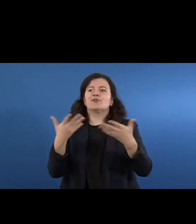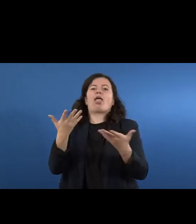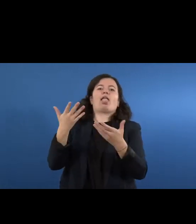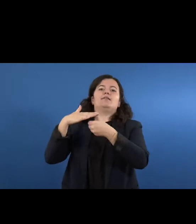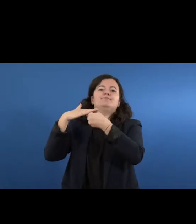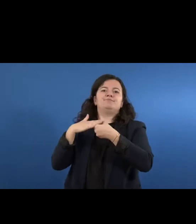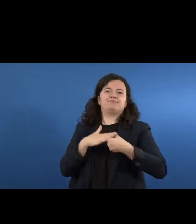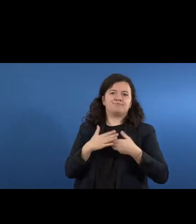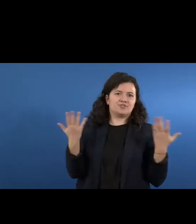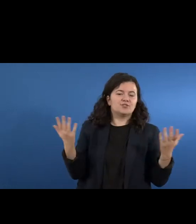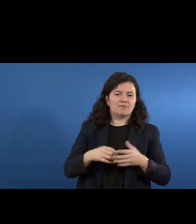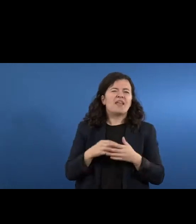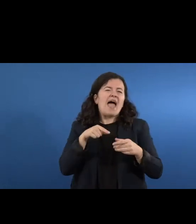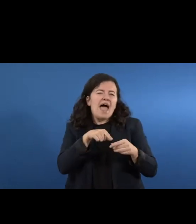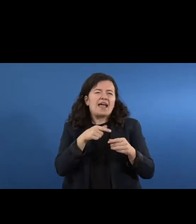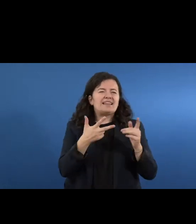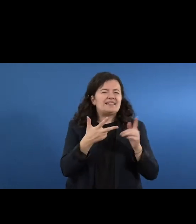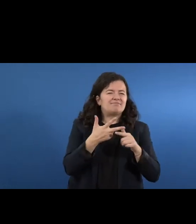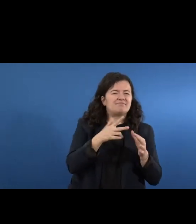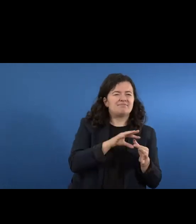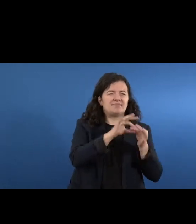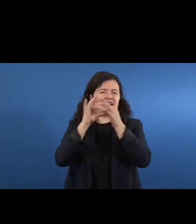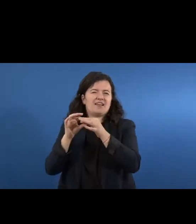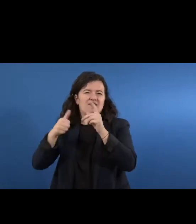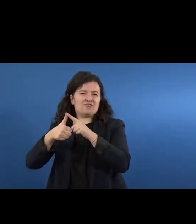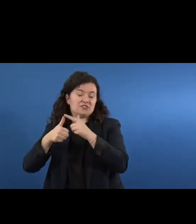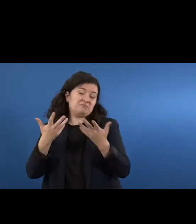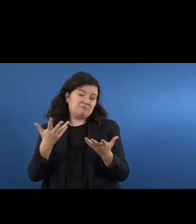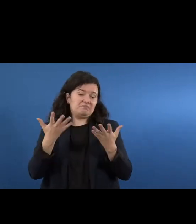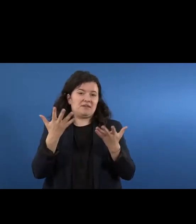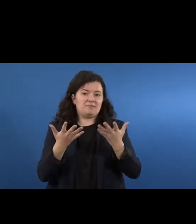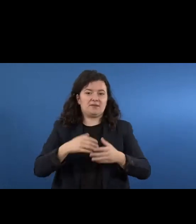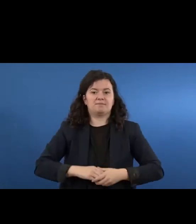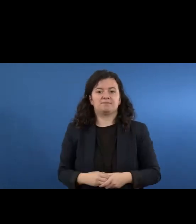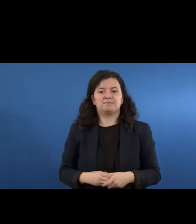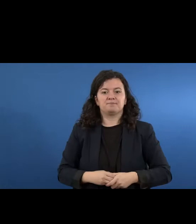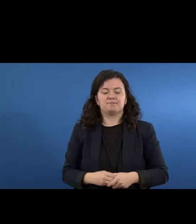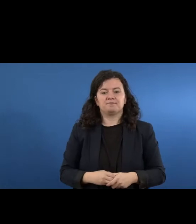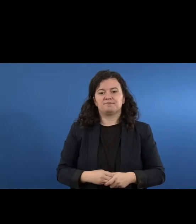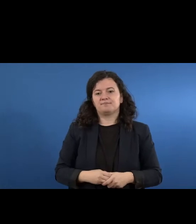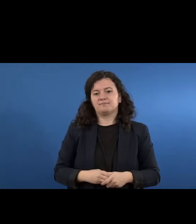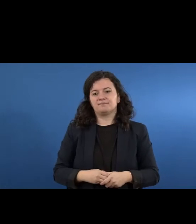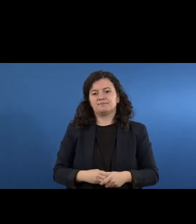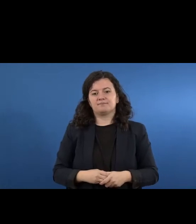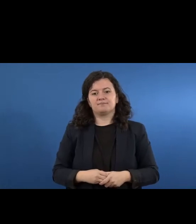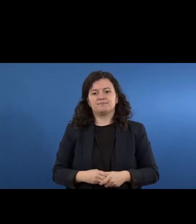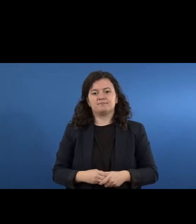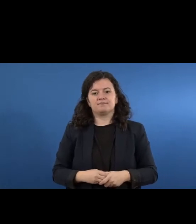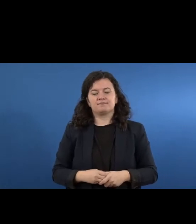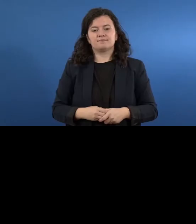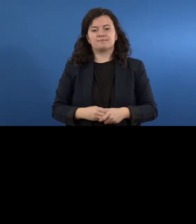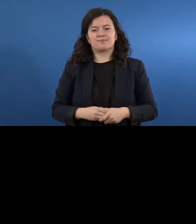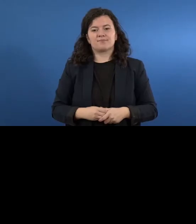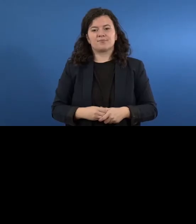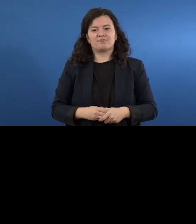negative attitudes employers and maybe, well, the rest of society holds about people with disabilities.